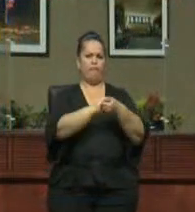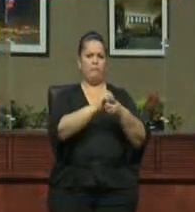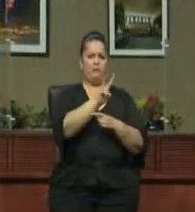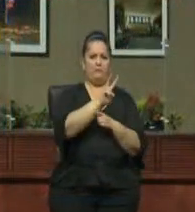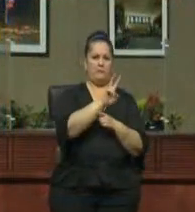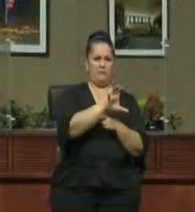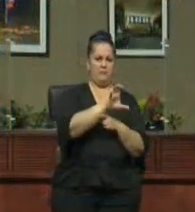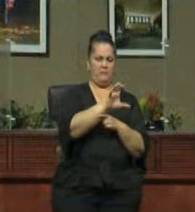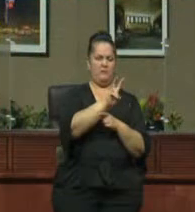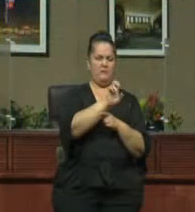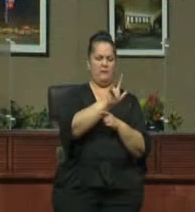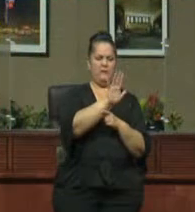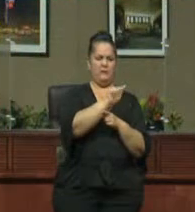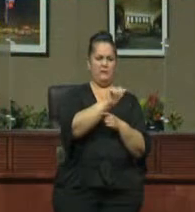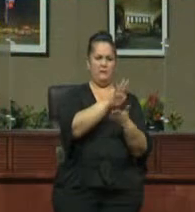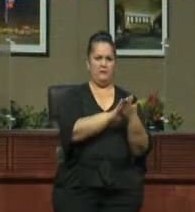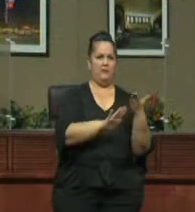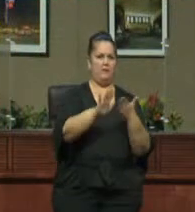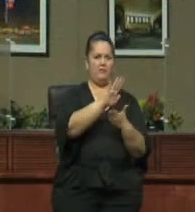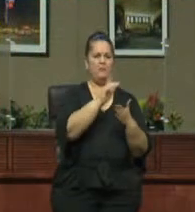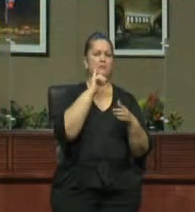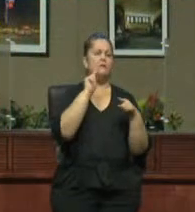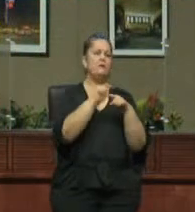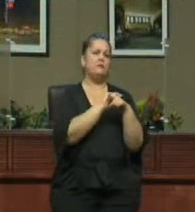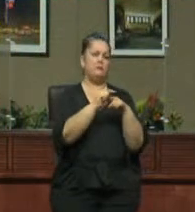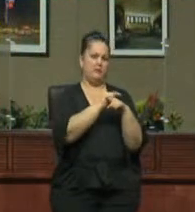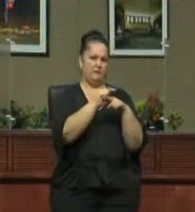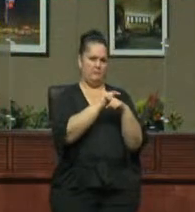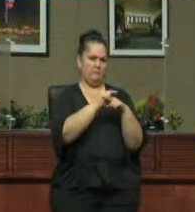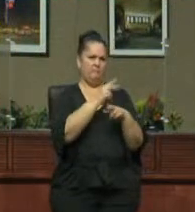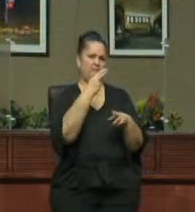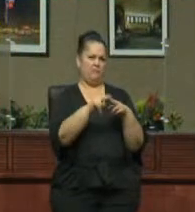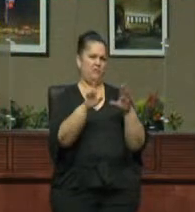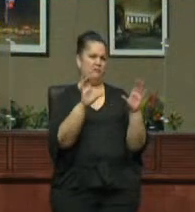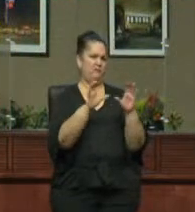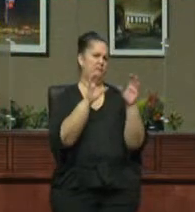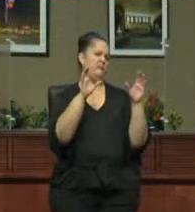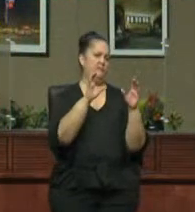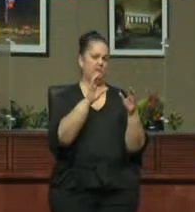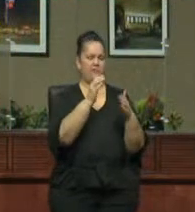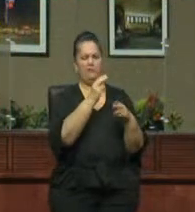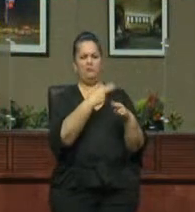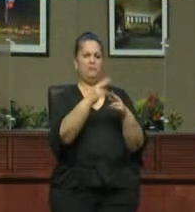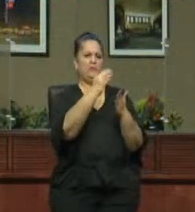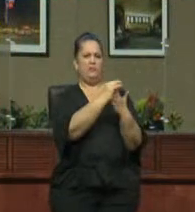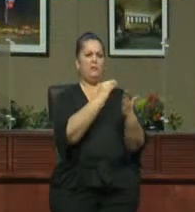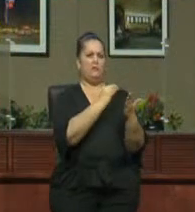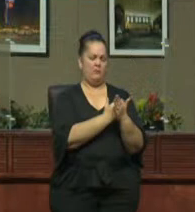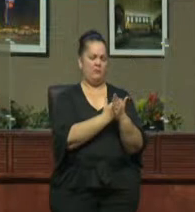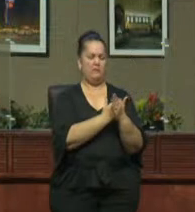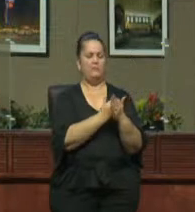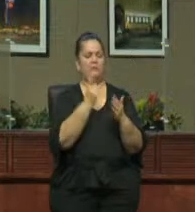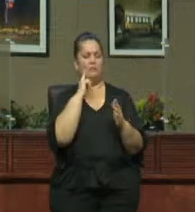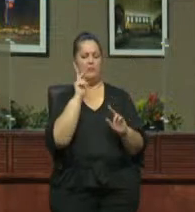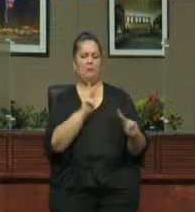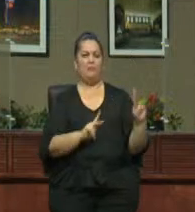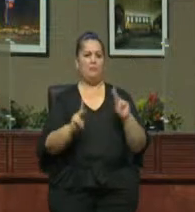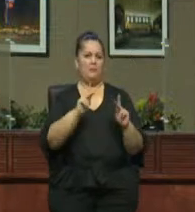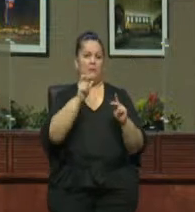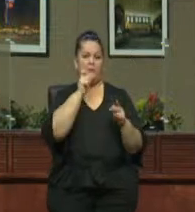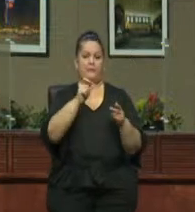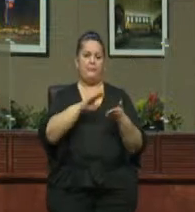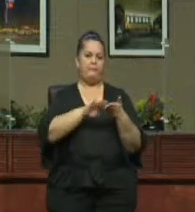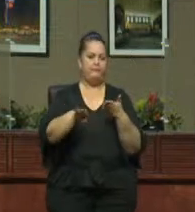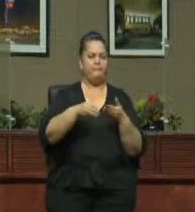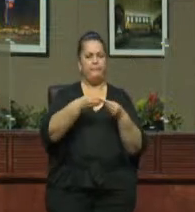offering short-term training courses. This is to provide upskill training for residents